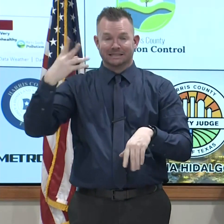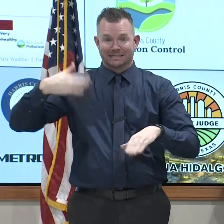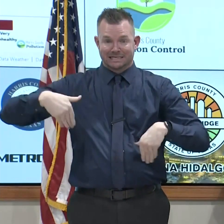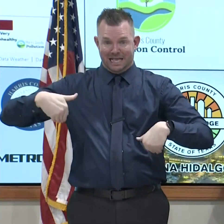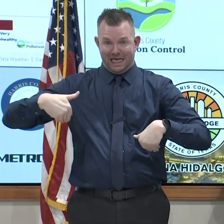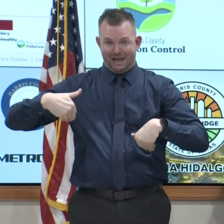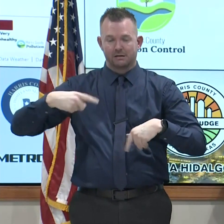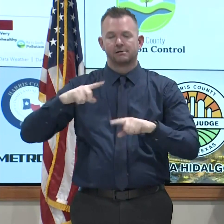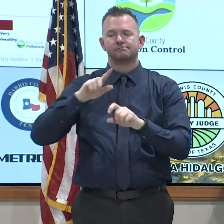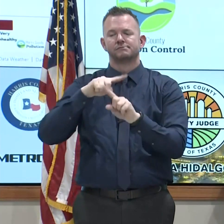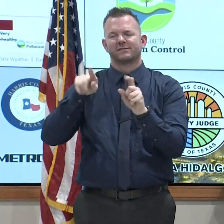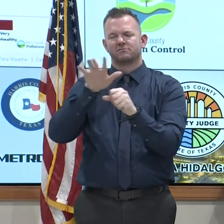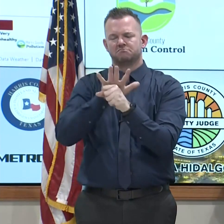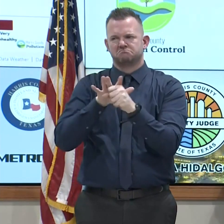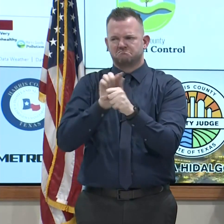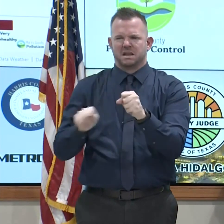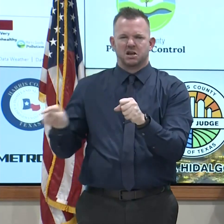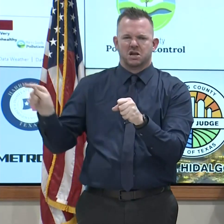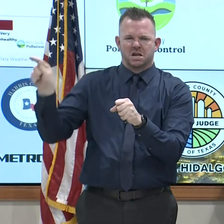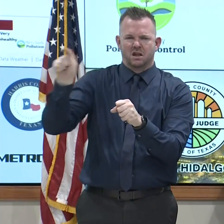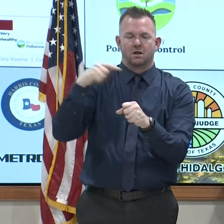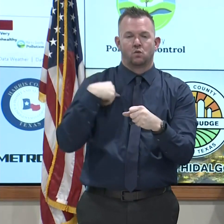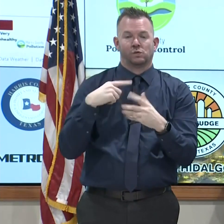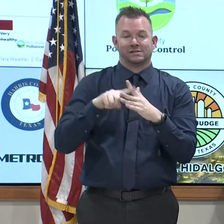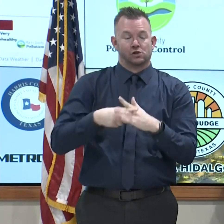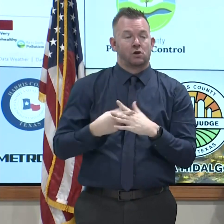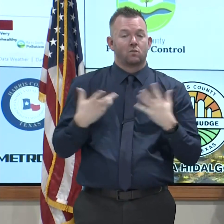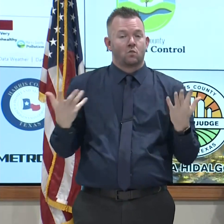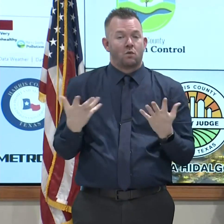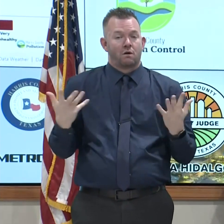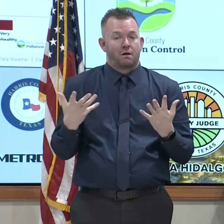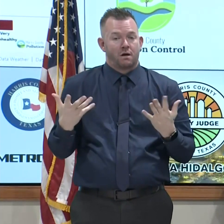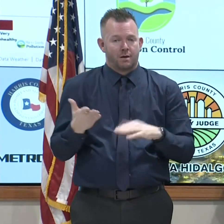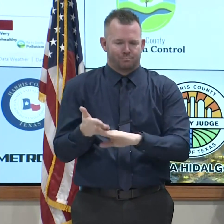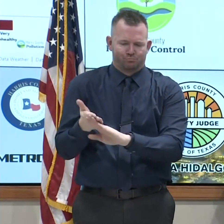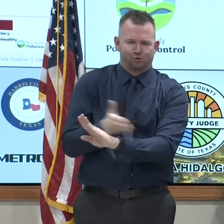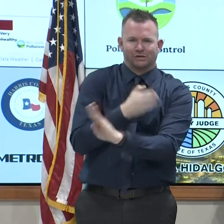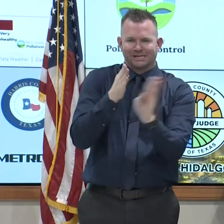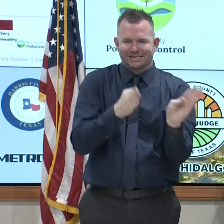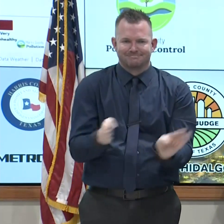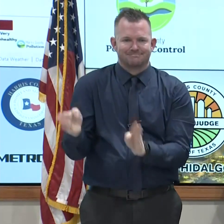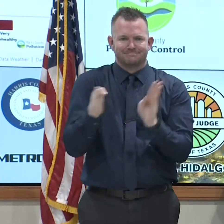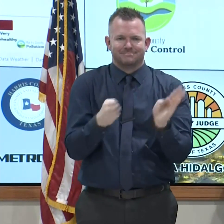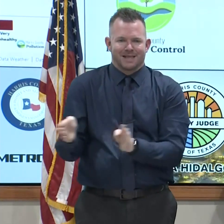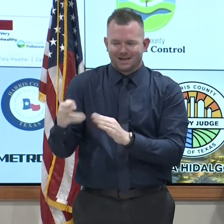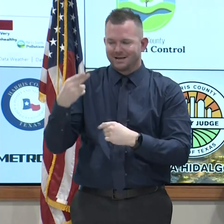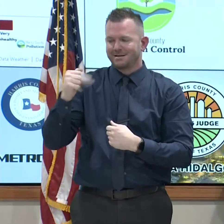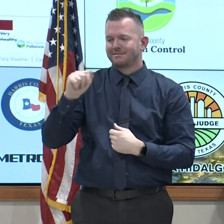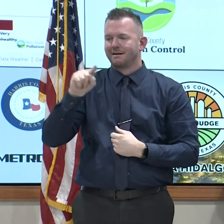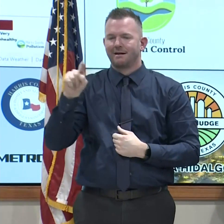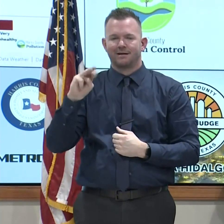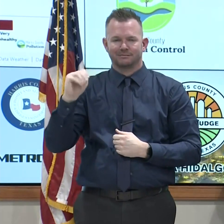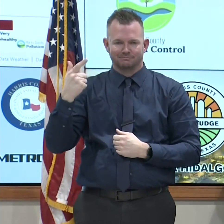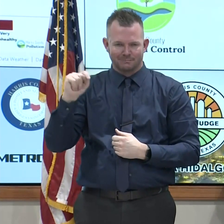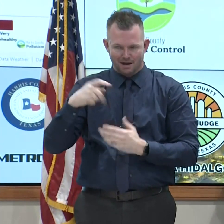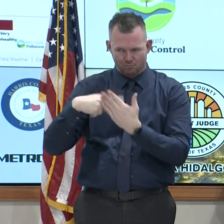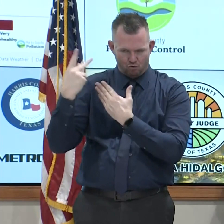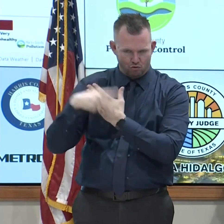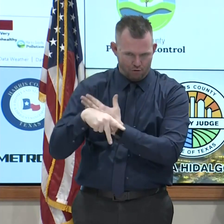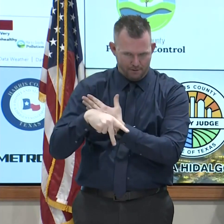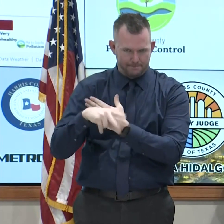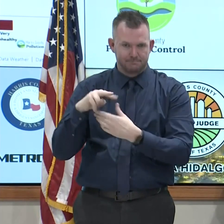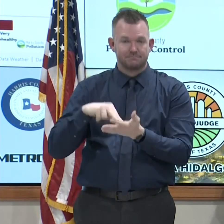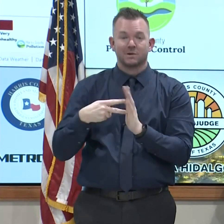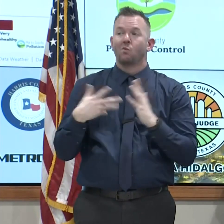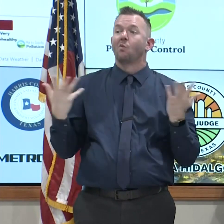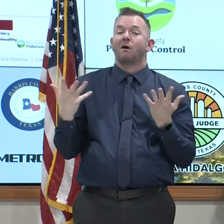partners in industry. So we started what's called a pre-planned hazmat program. And what that means is our hazmat team goes in, meets